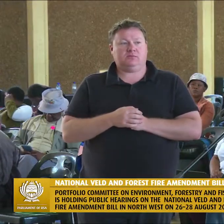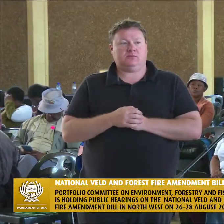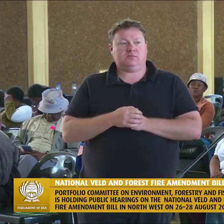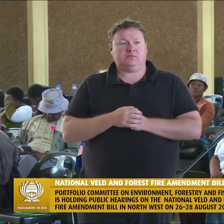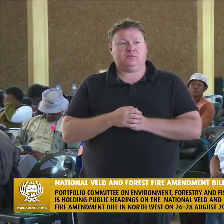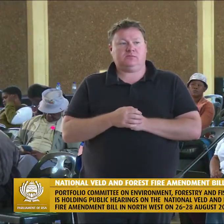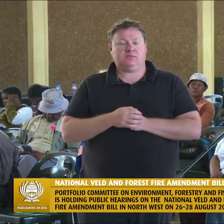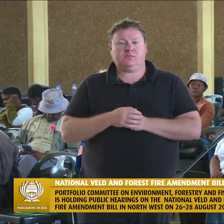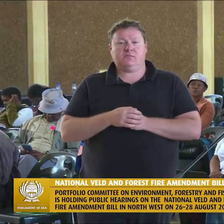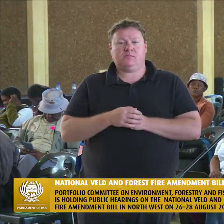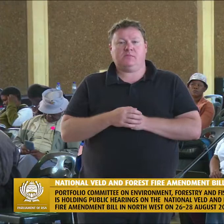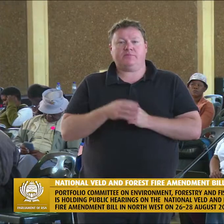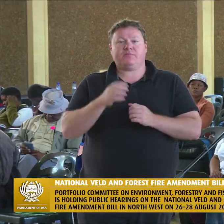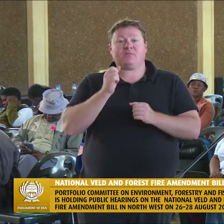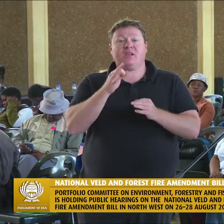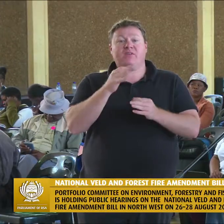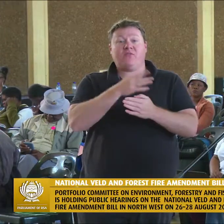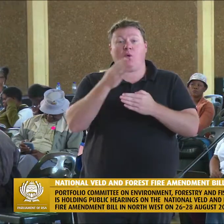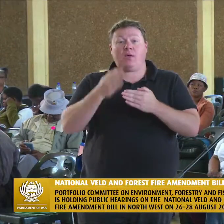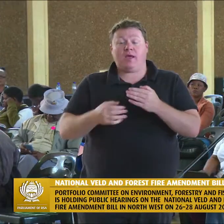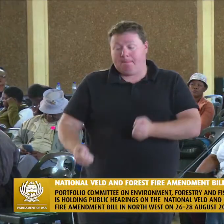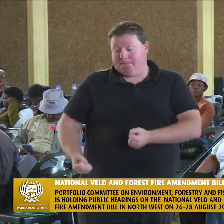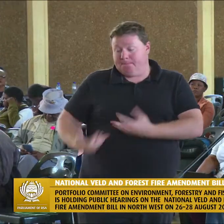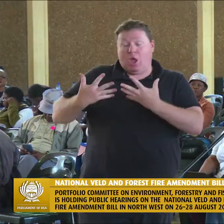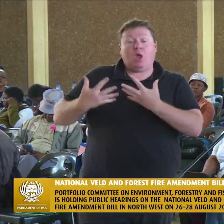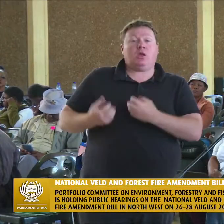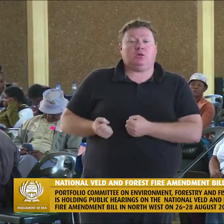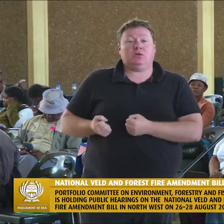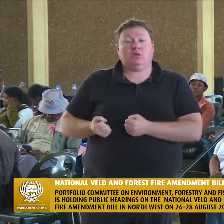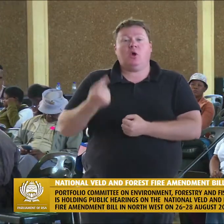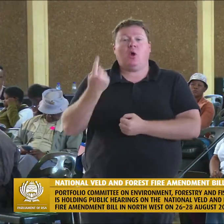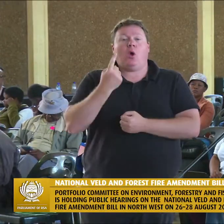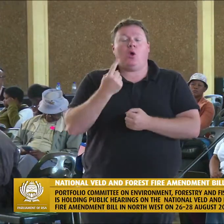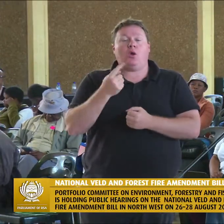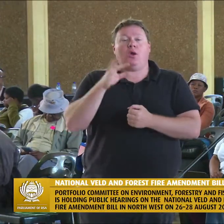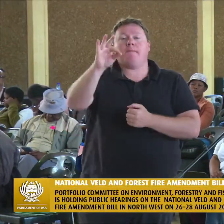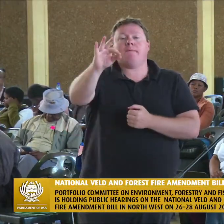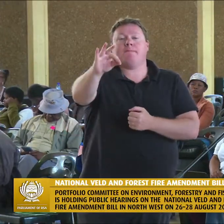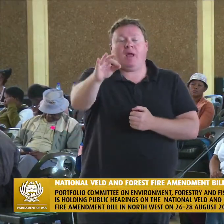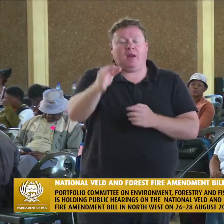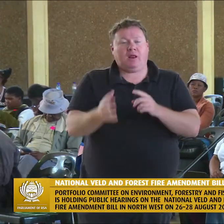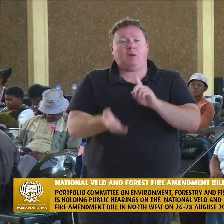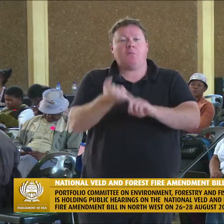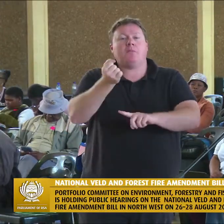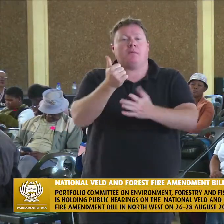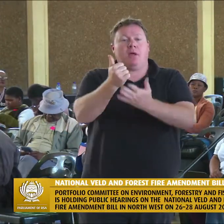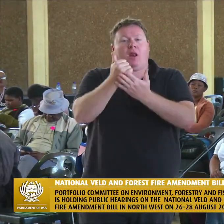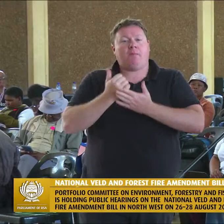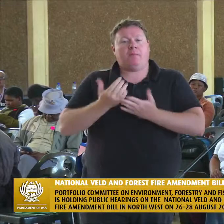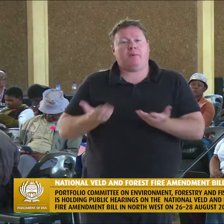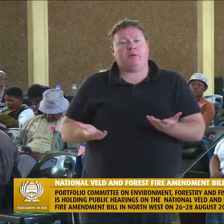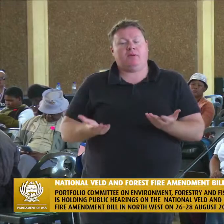should you be banned during the weekend that means you will get the assistance on monday